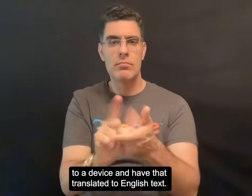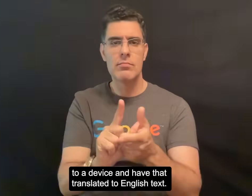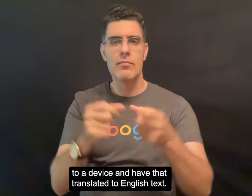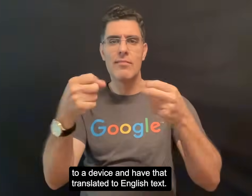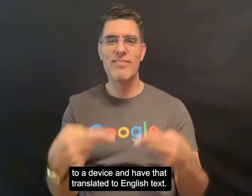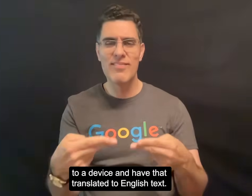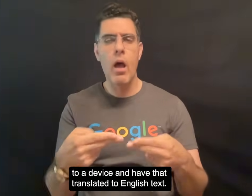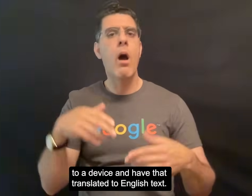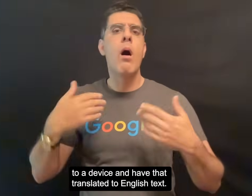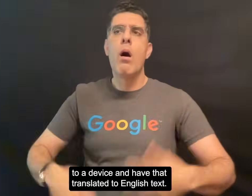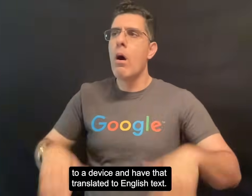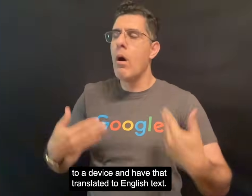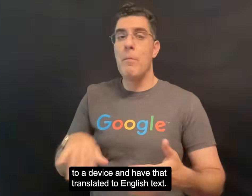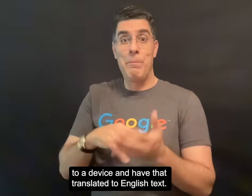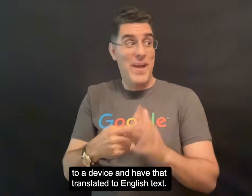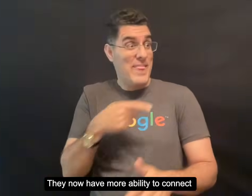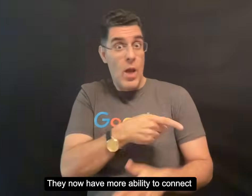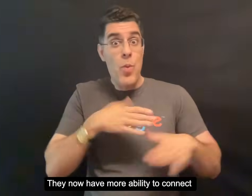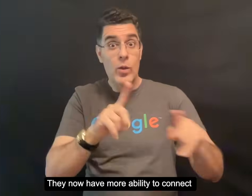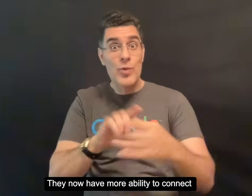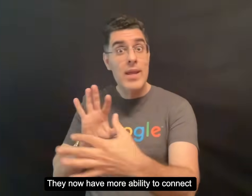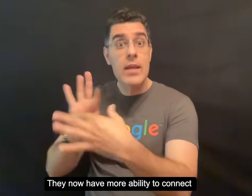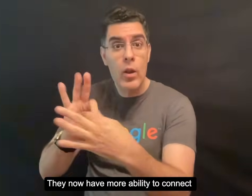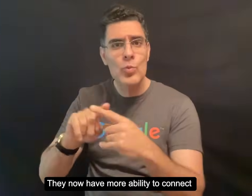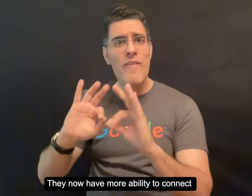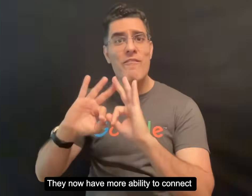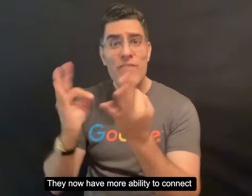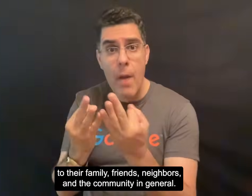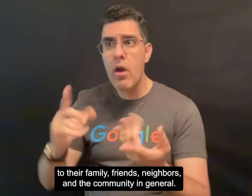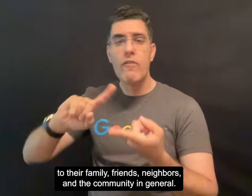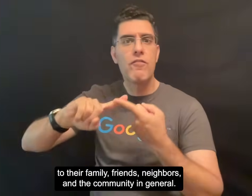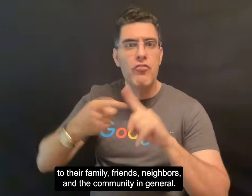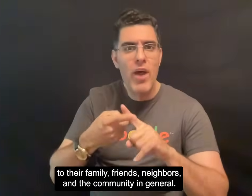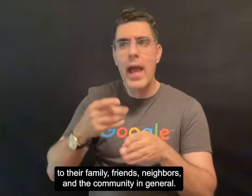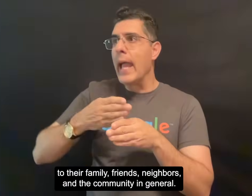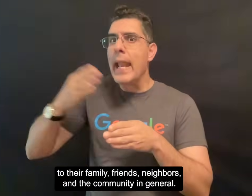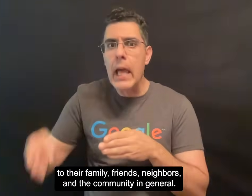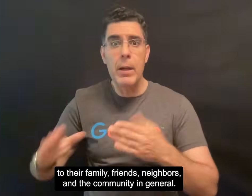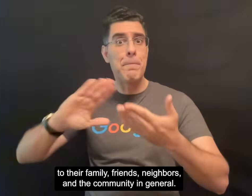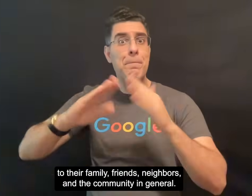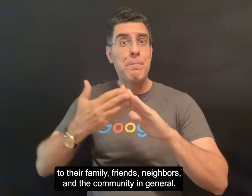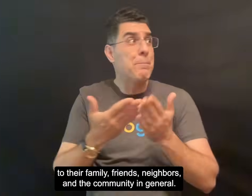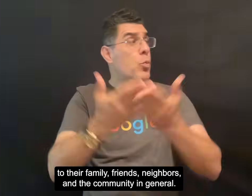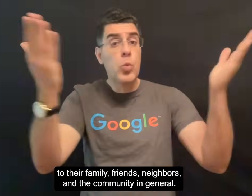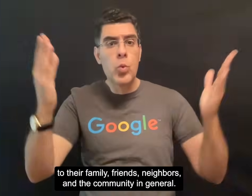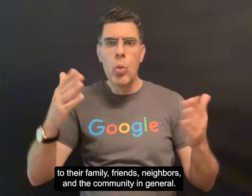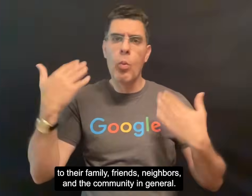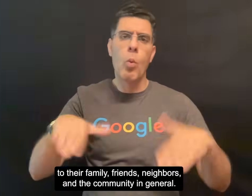device and have that translated to English text. Now they have more ability to connect with their family, friends, neighbors, and the community in general.